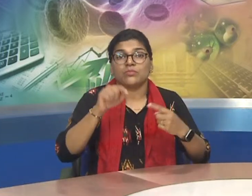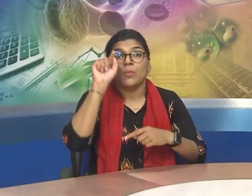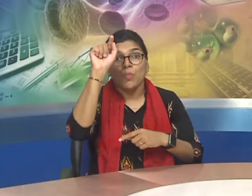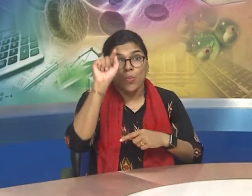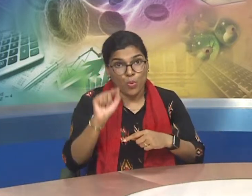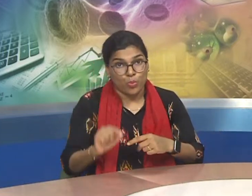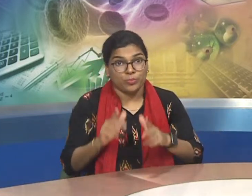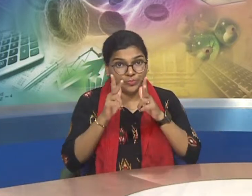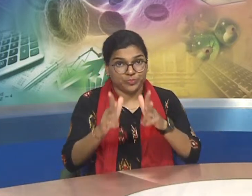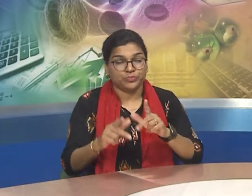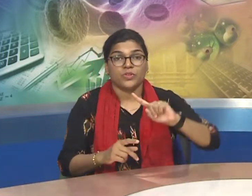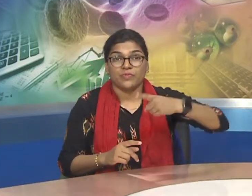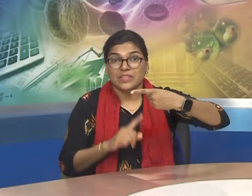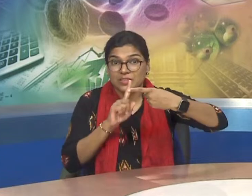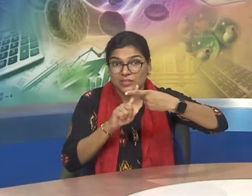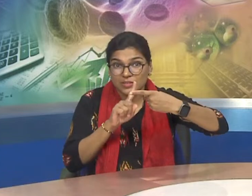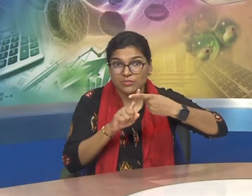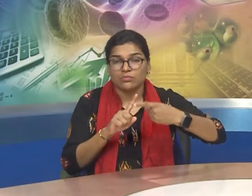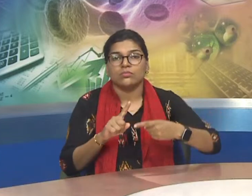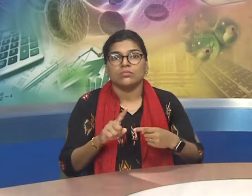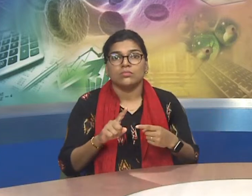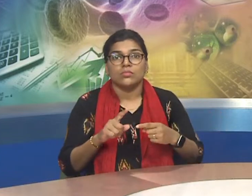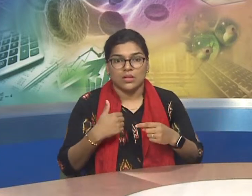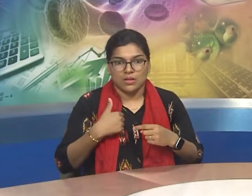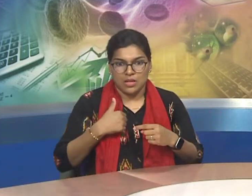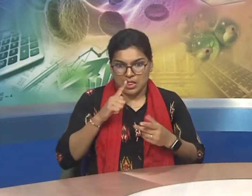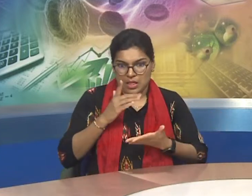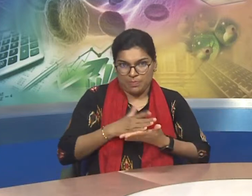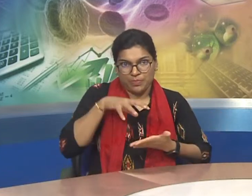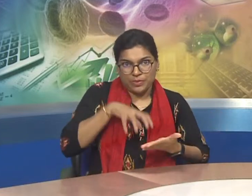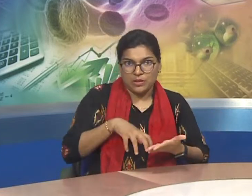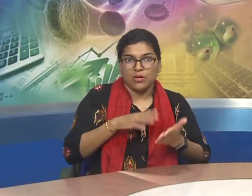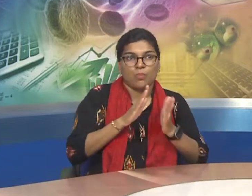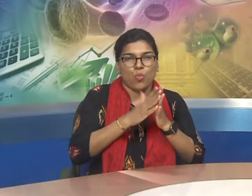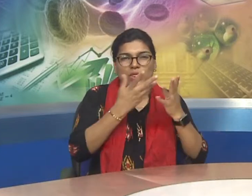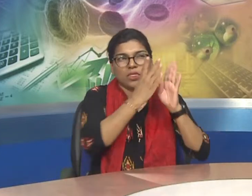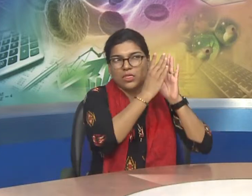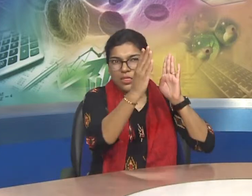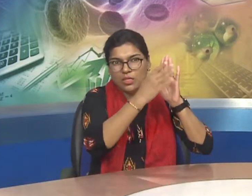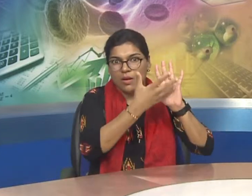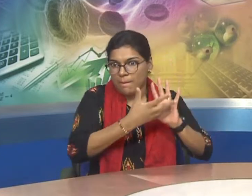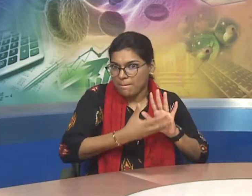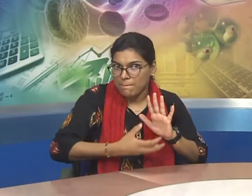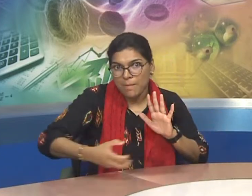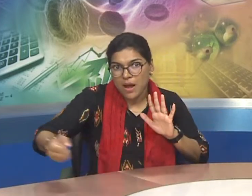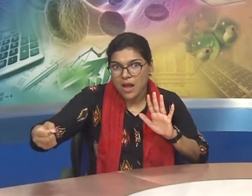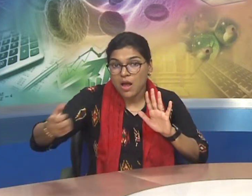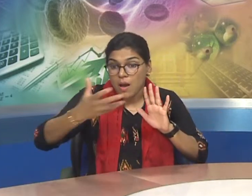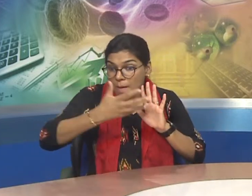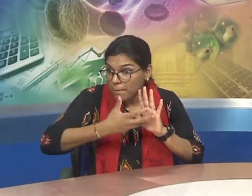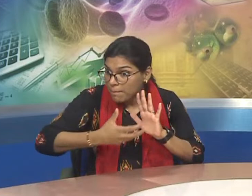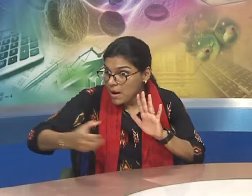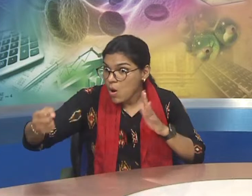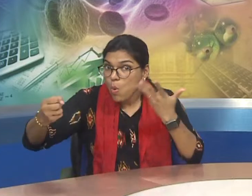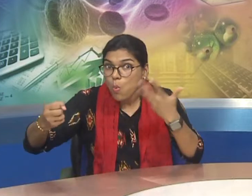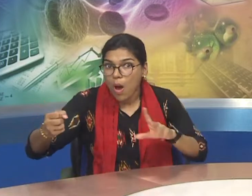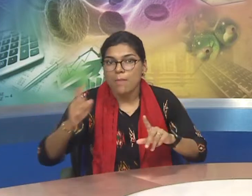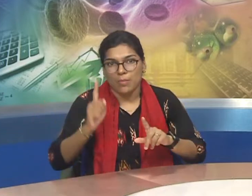as follows. Point number 1, the issue of document.